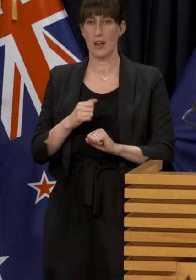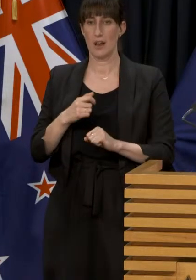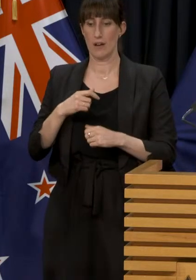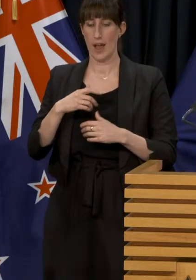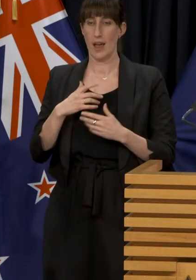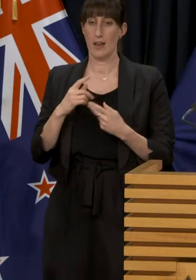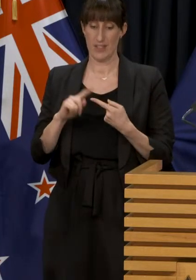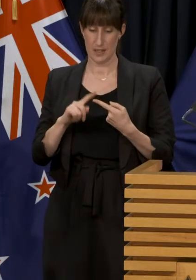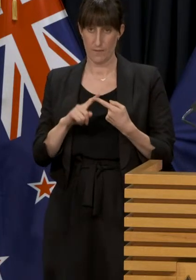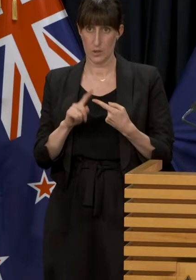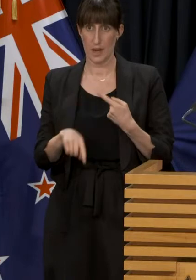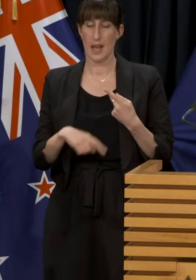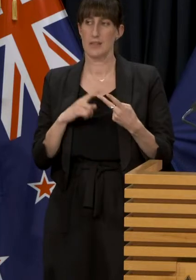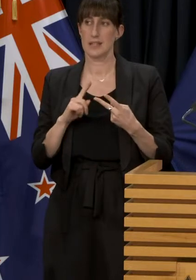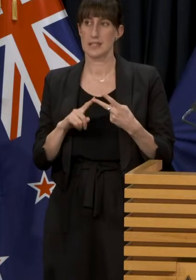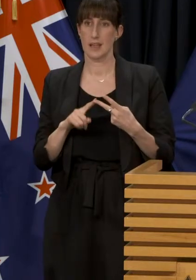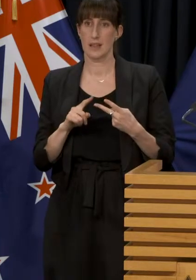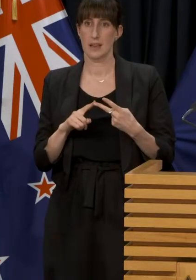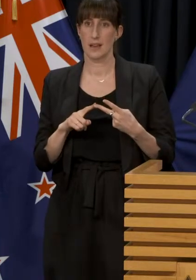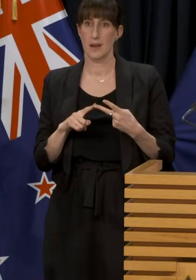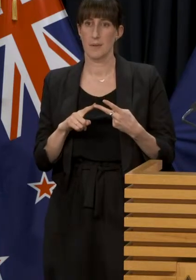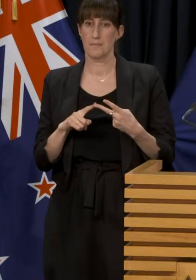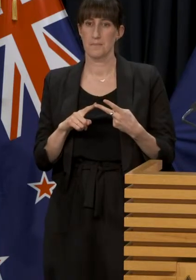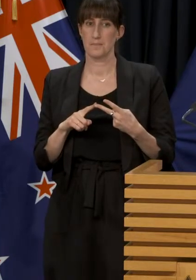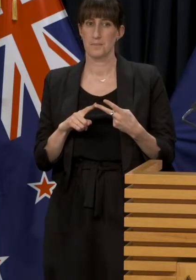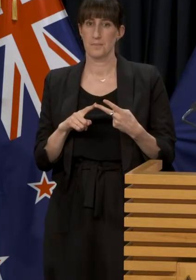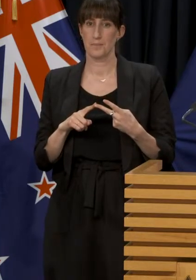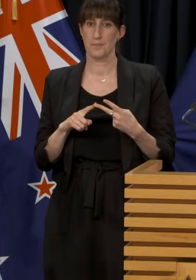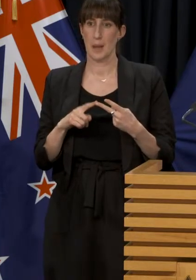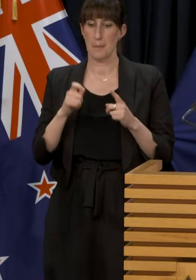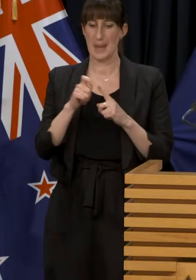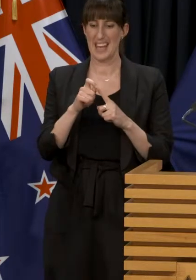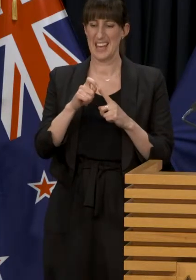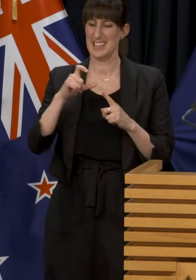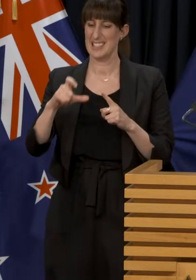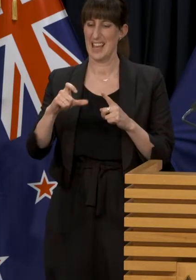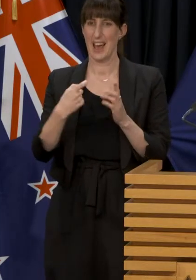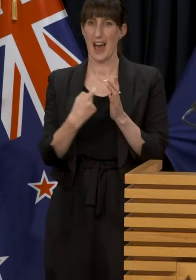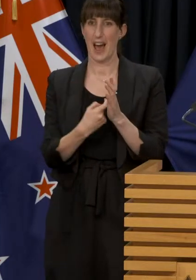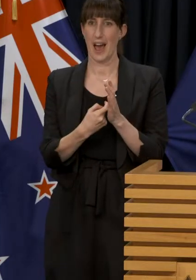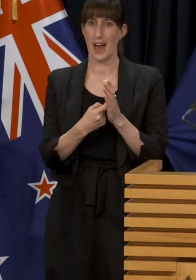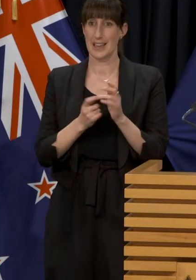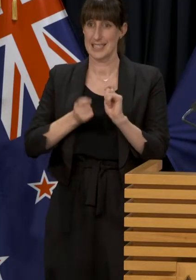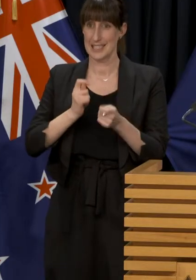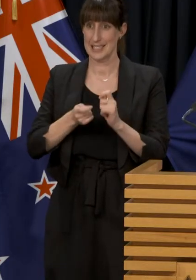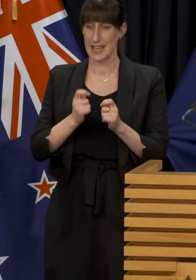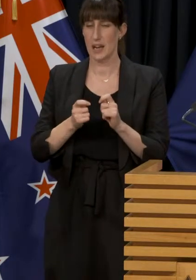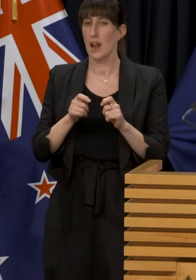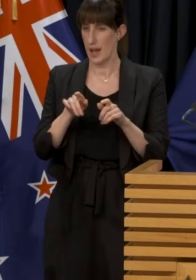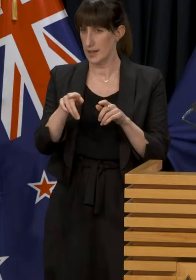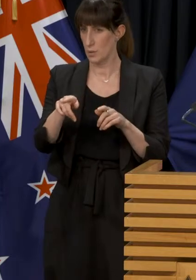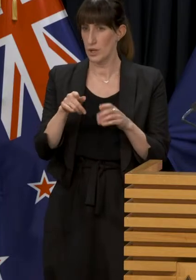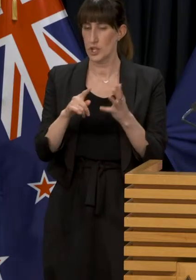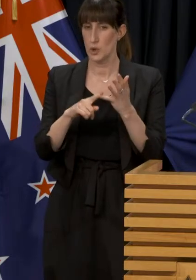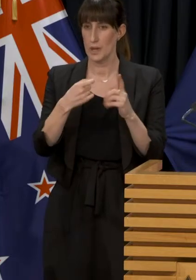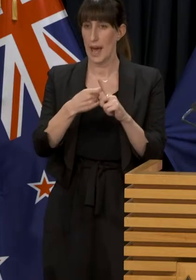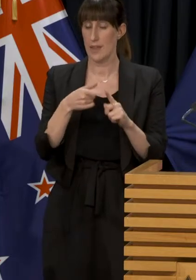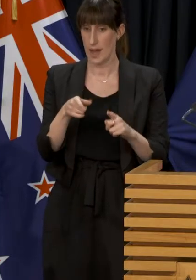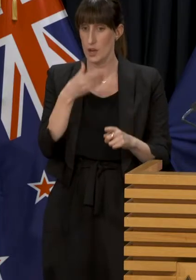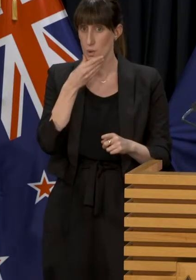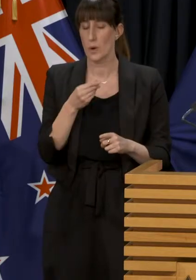first thing. And the second thing is we are still looking at the rapid PCR type testing that is what the UK are